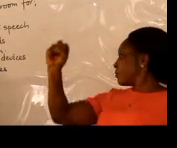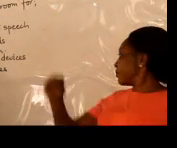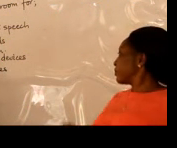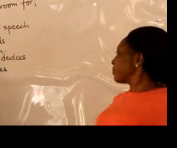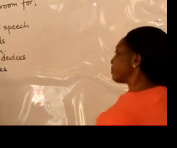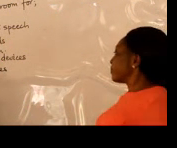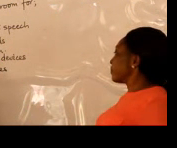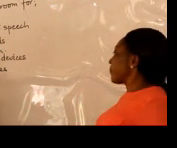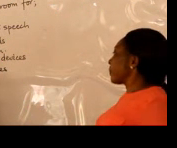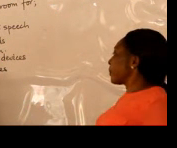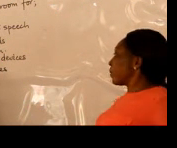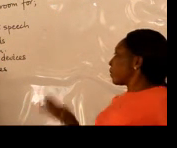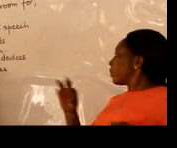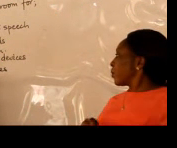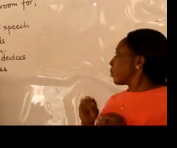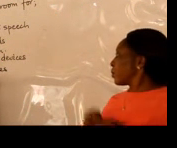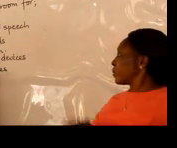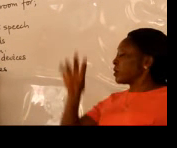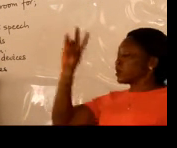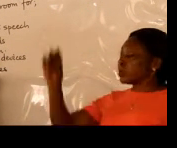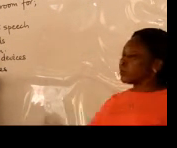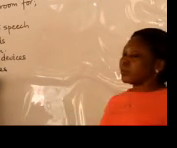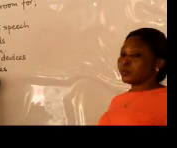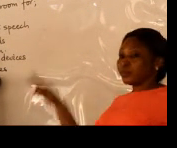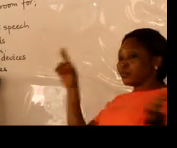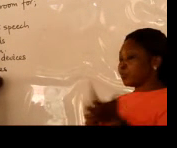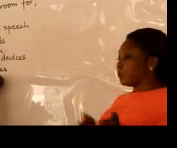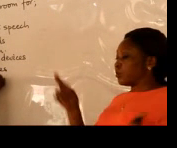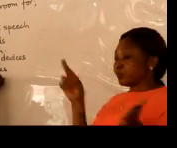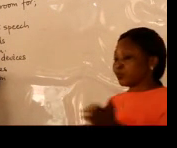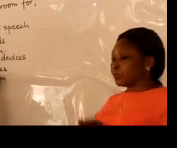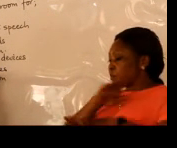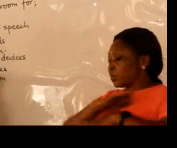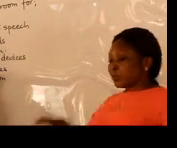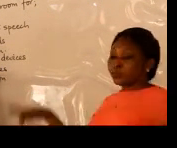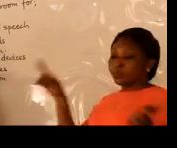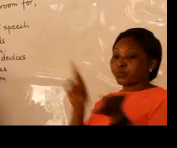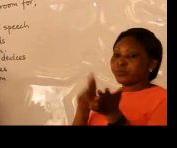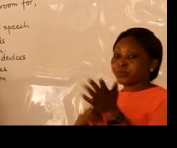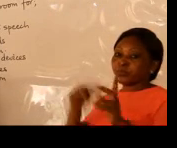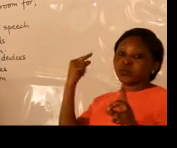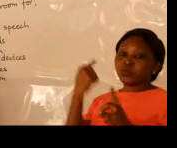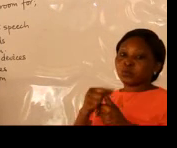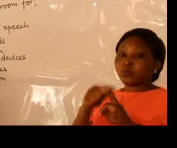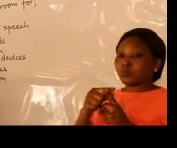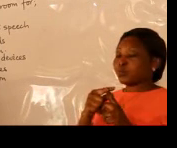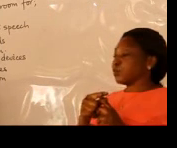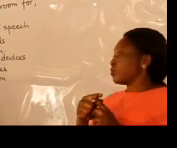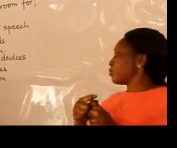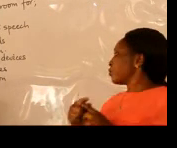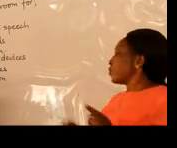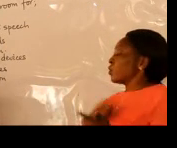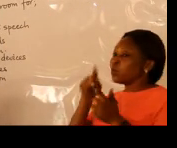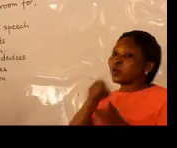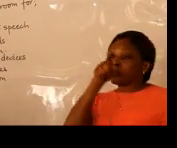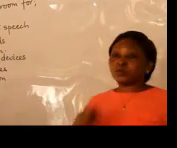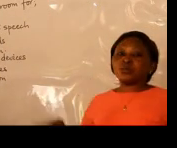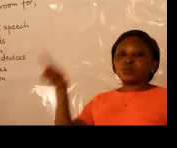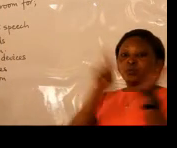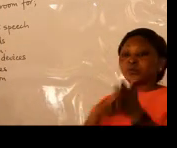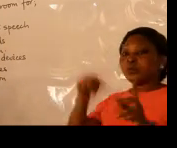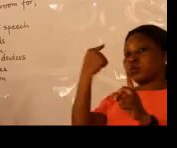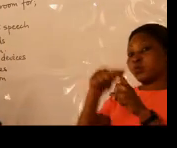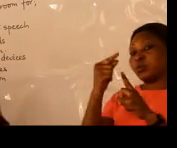Nothing like repetition. You don't repeat words. Once you repeat